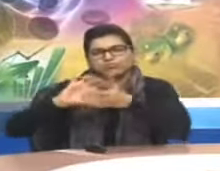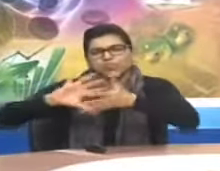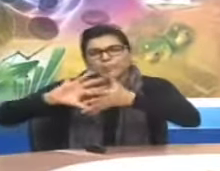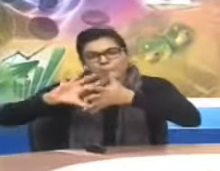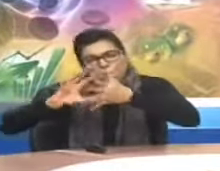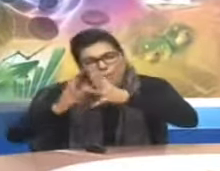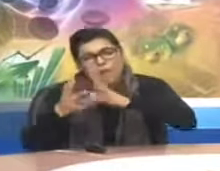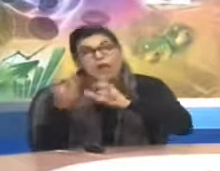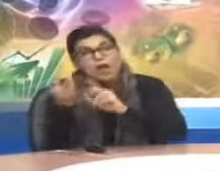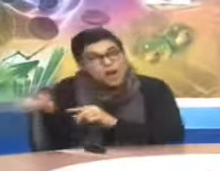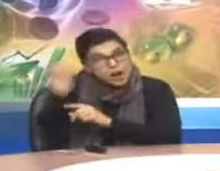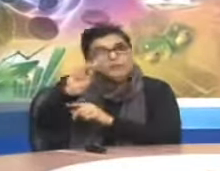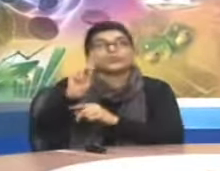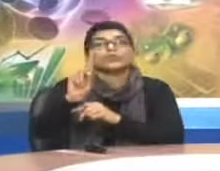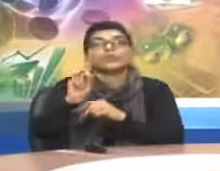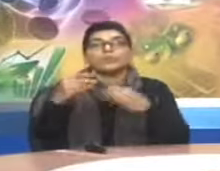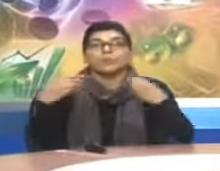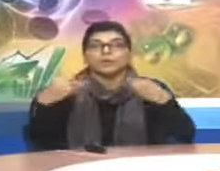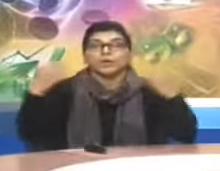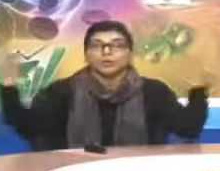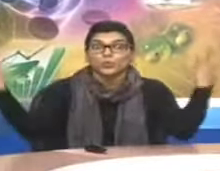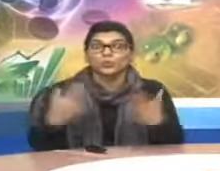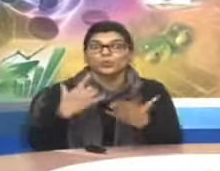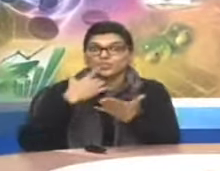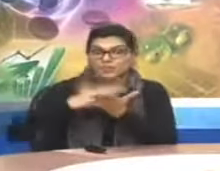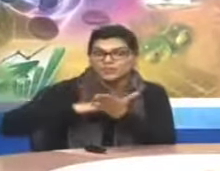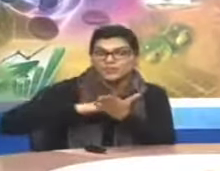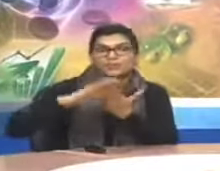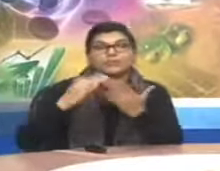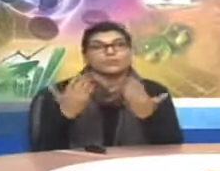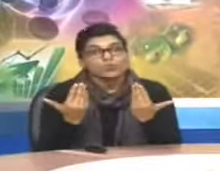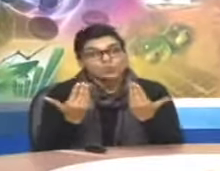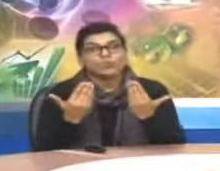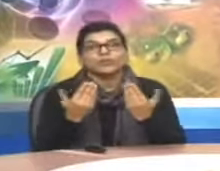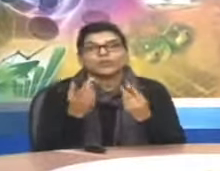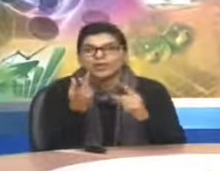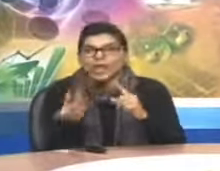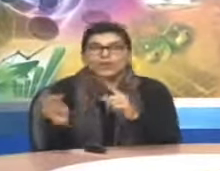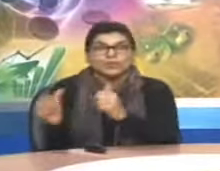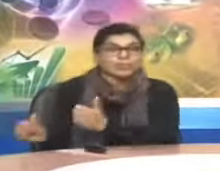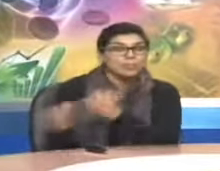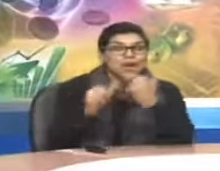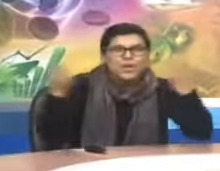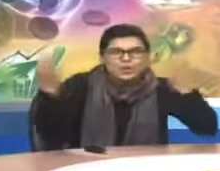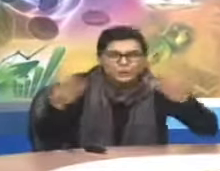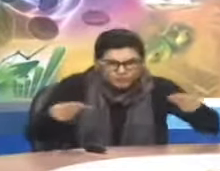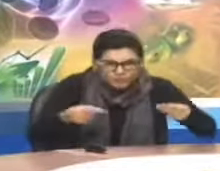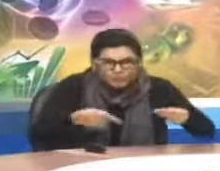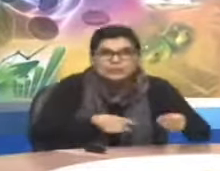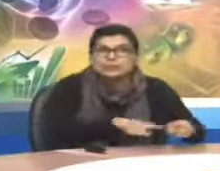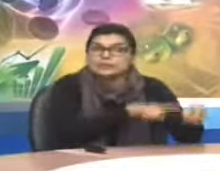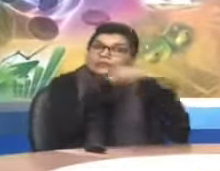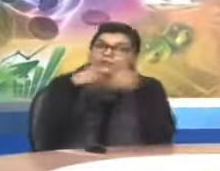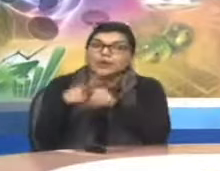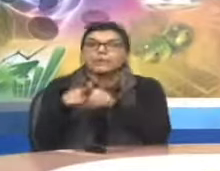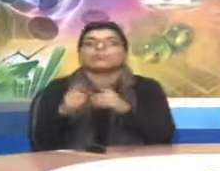wala, then they convert that into again some other different kinds of